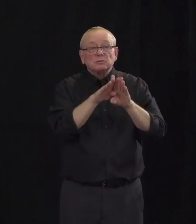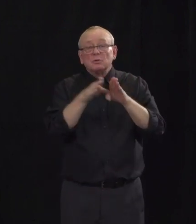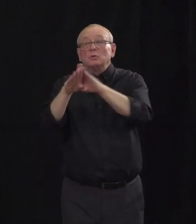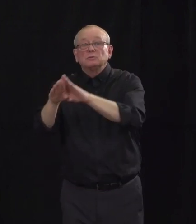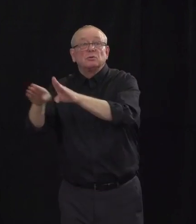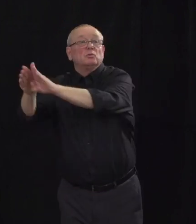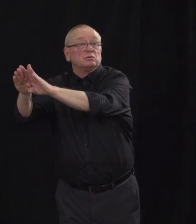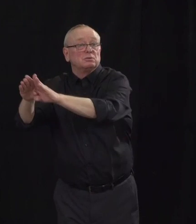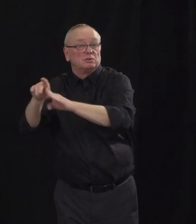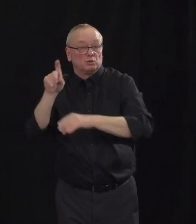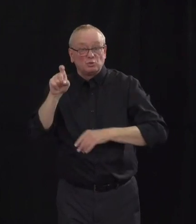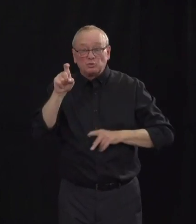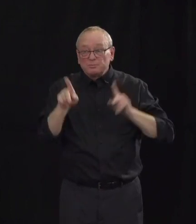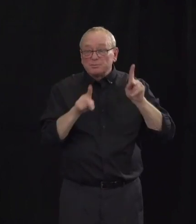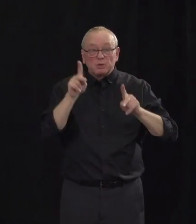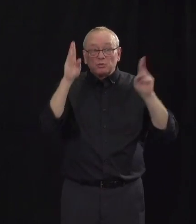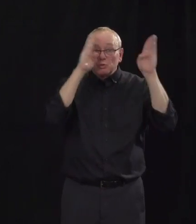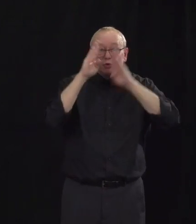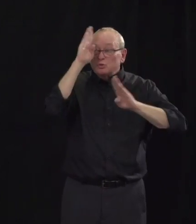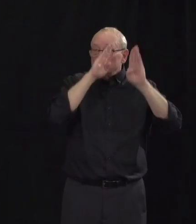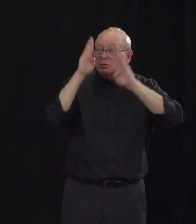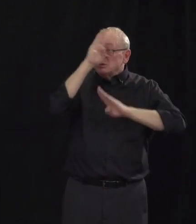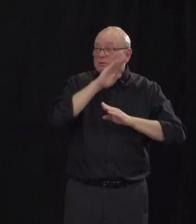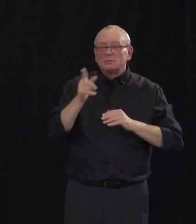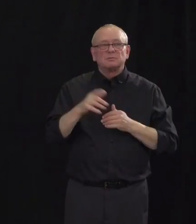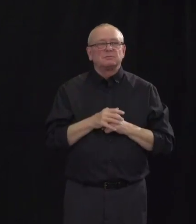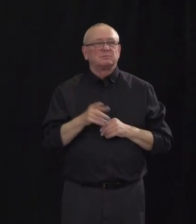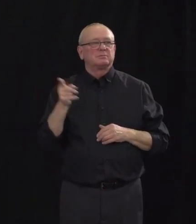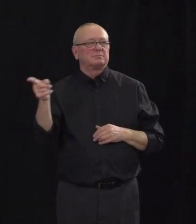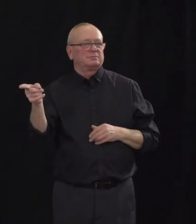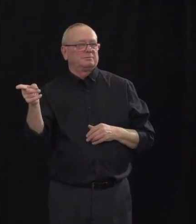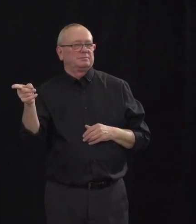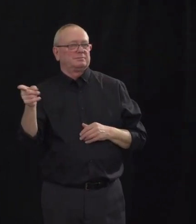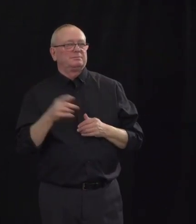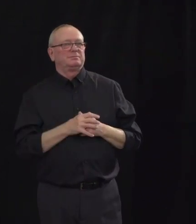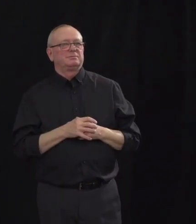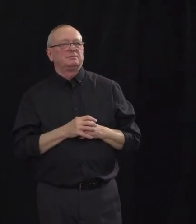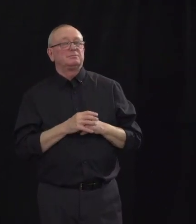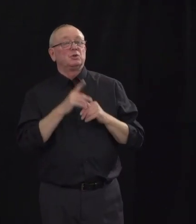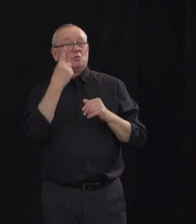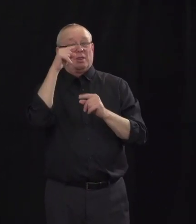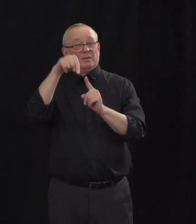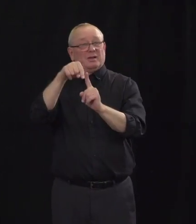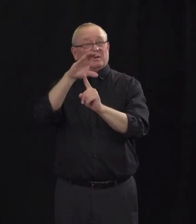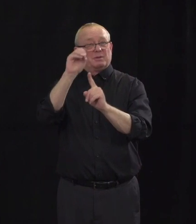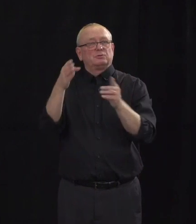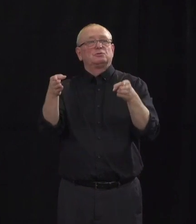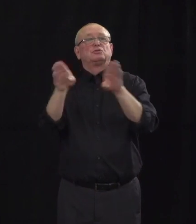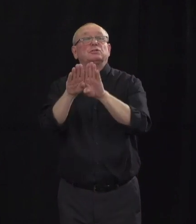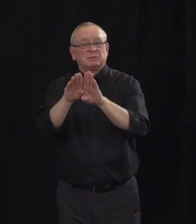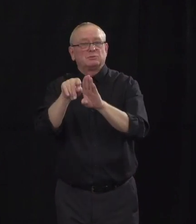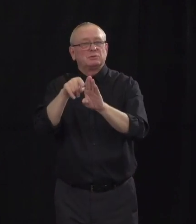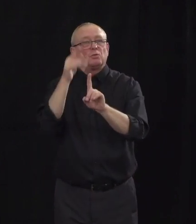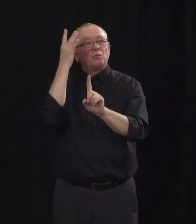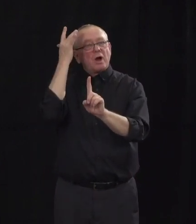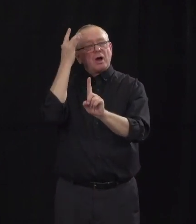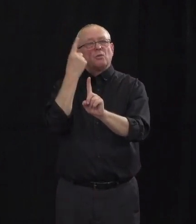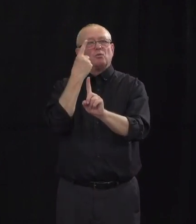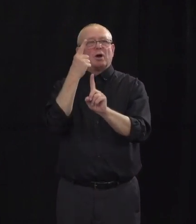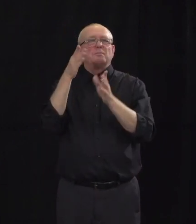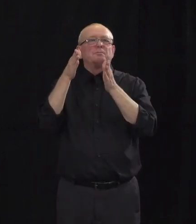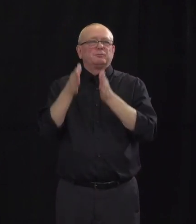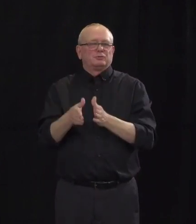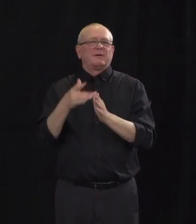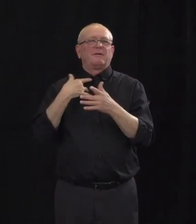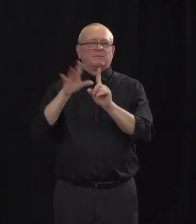that plant, and the information I received from local public health is that a small number of close contacts had been identified, and those